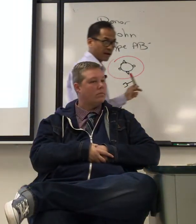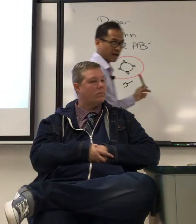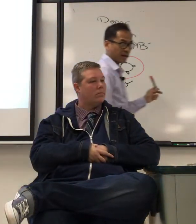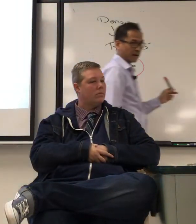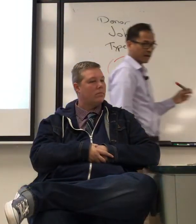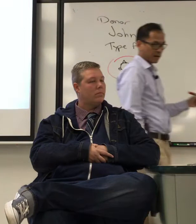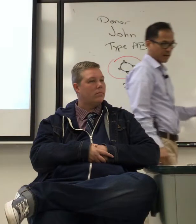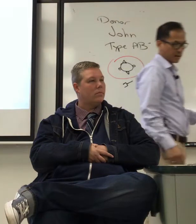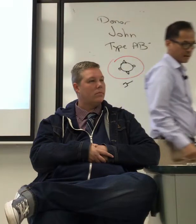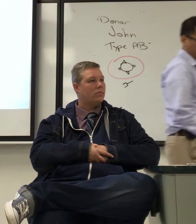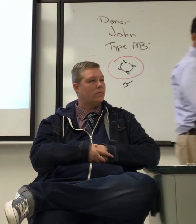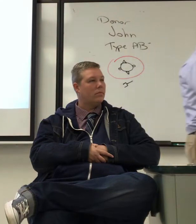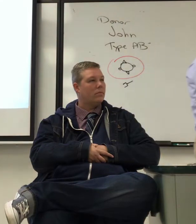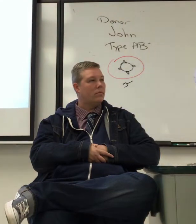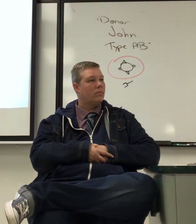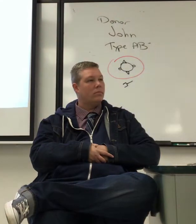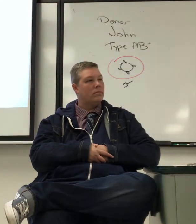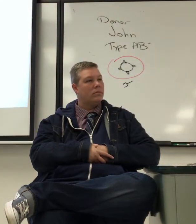that.